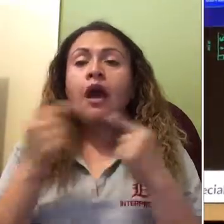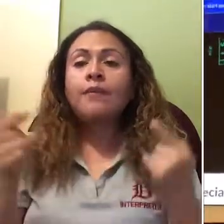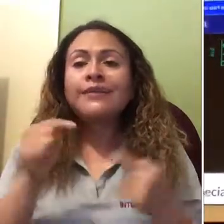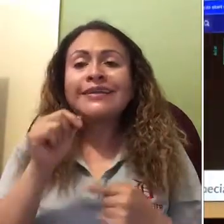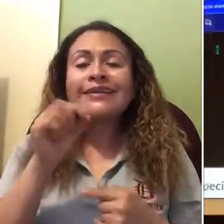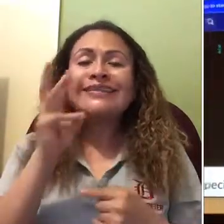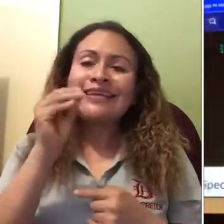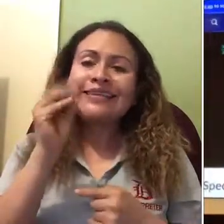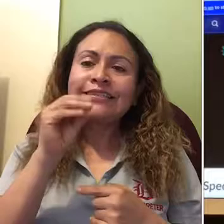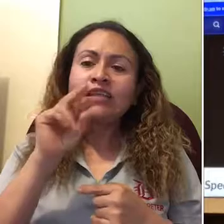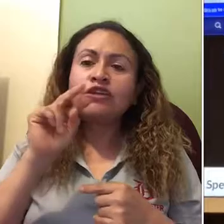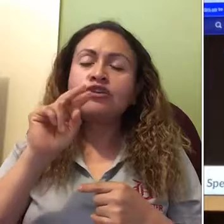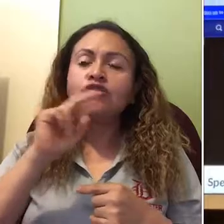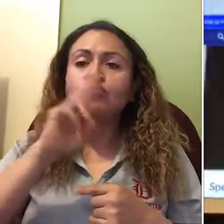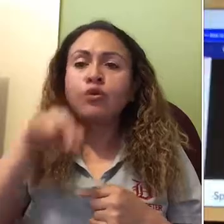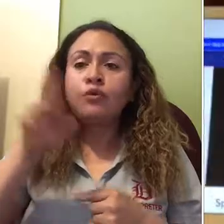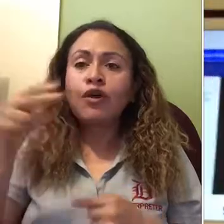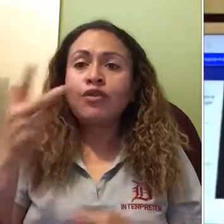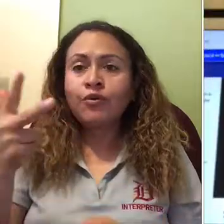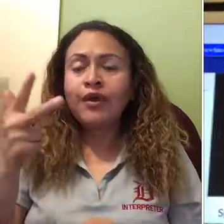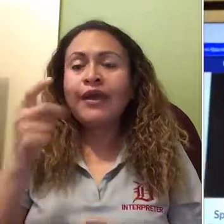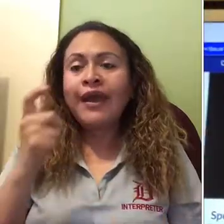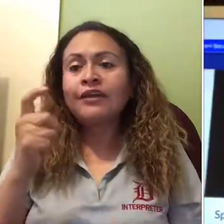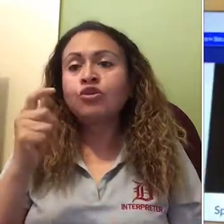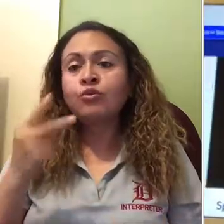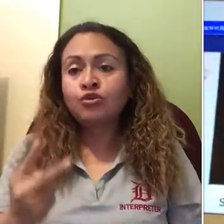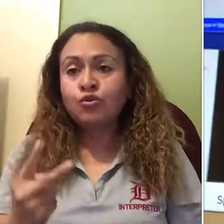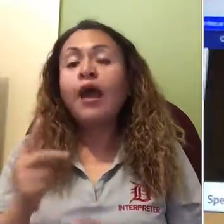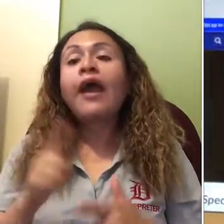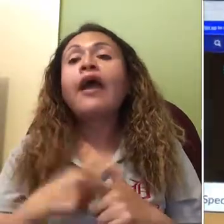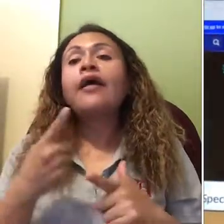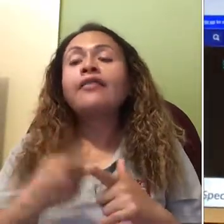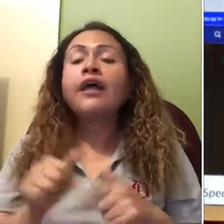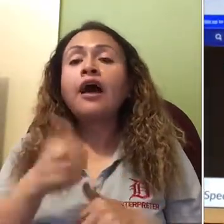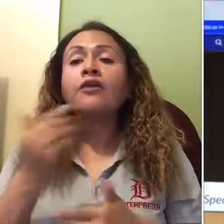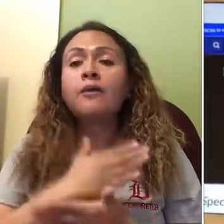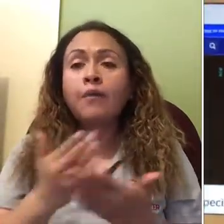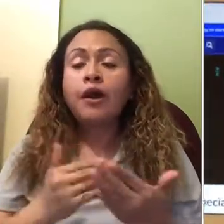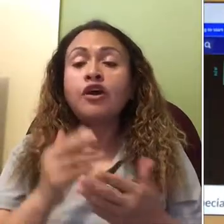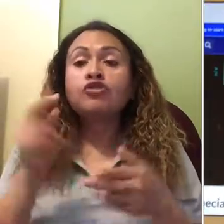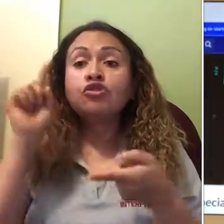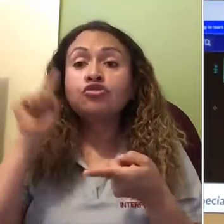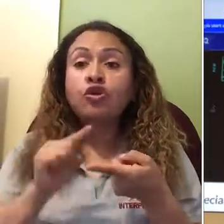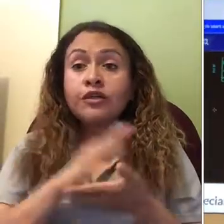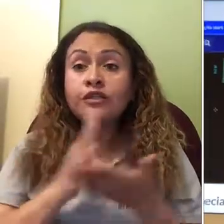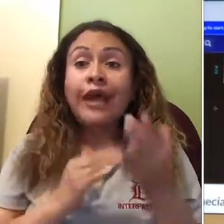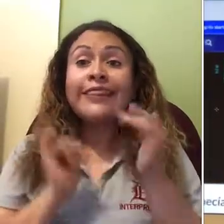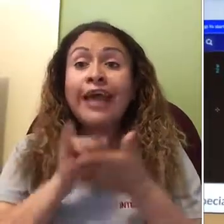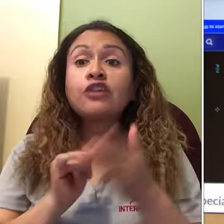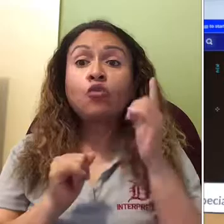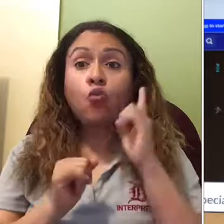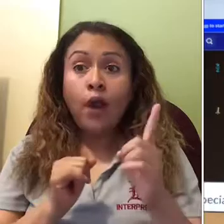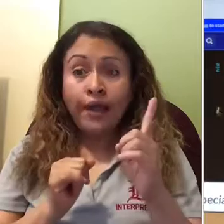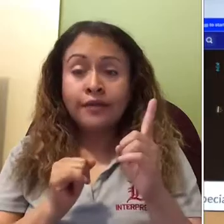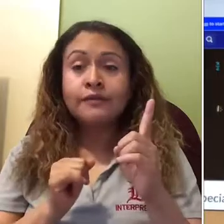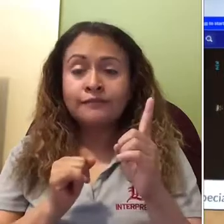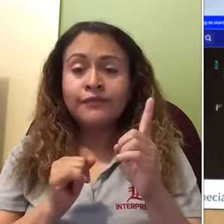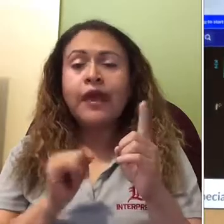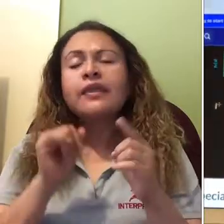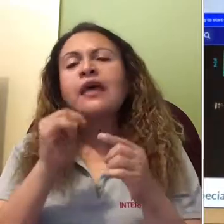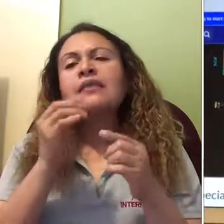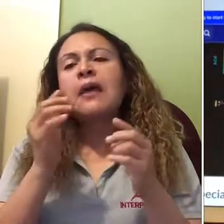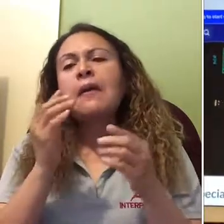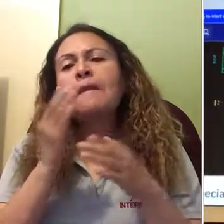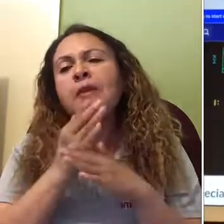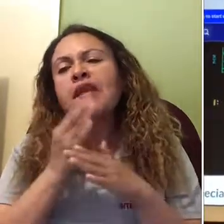side, is square root of 3x over 2. Or another way to think about it is, if the shortest side is 1, I'll do the shortest side, then the medium